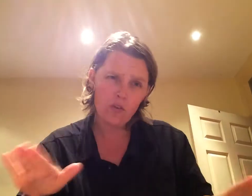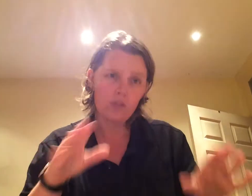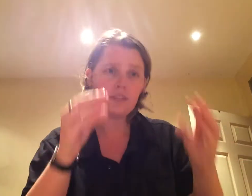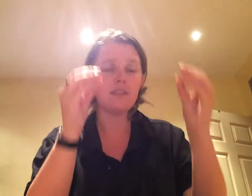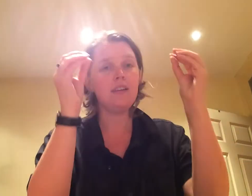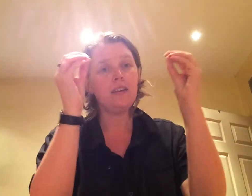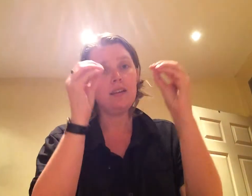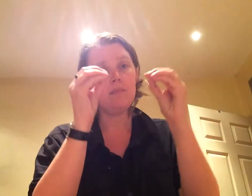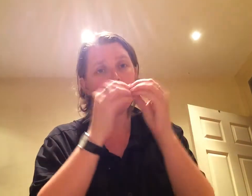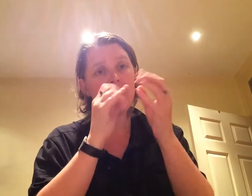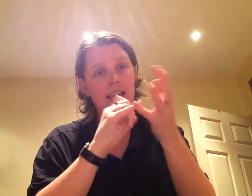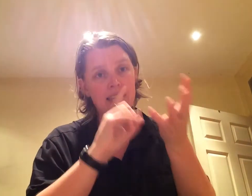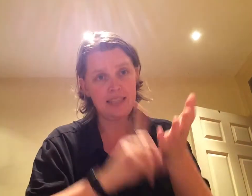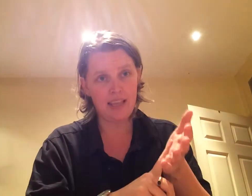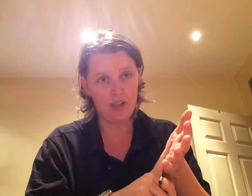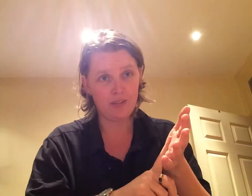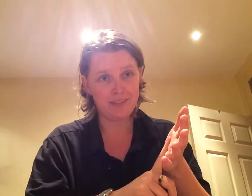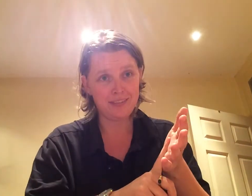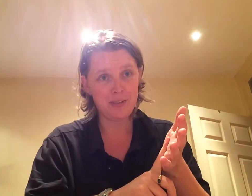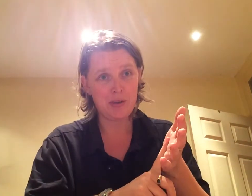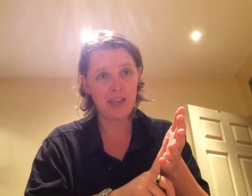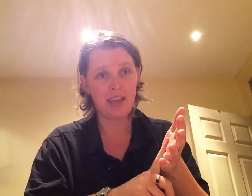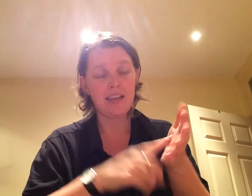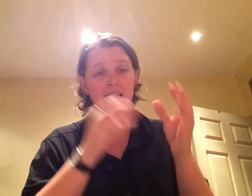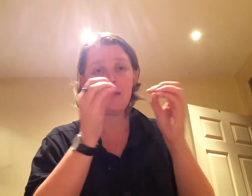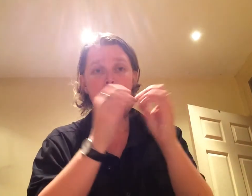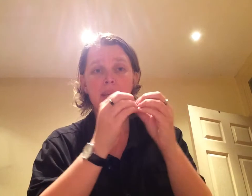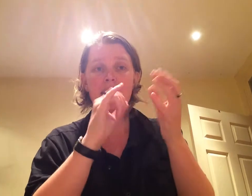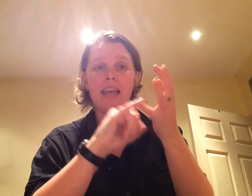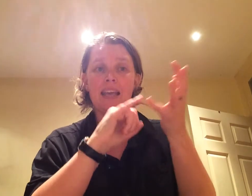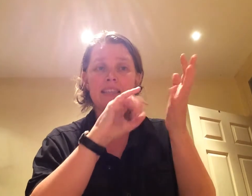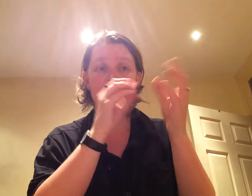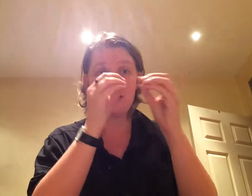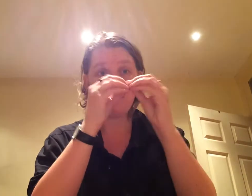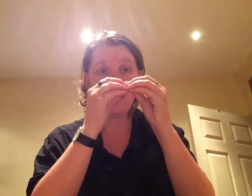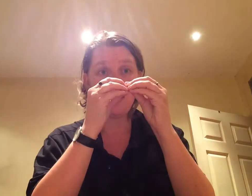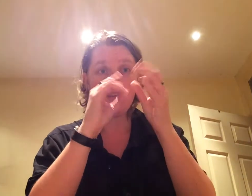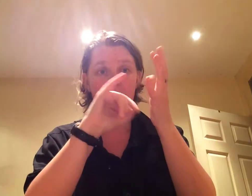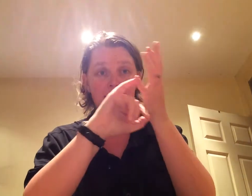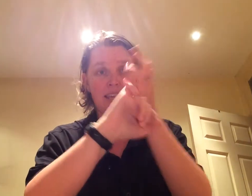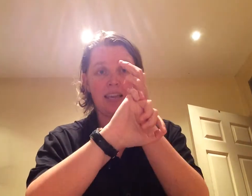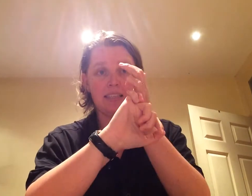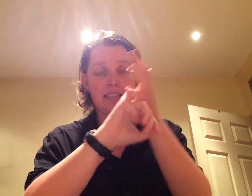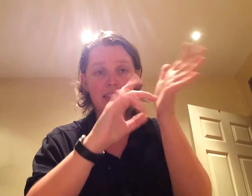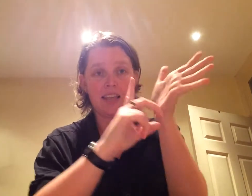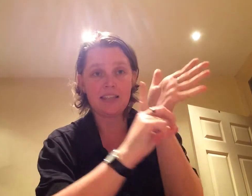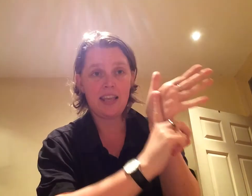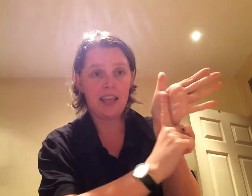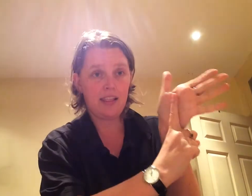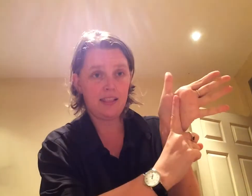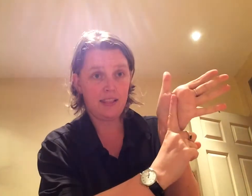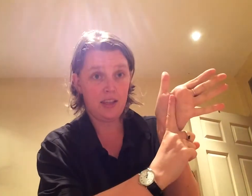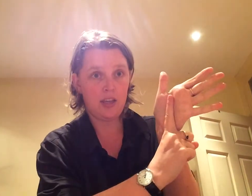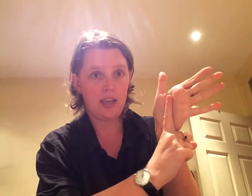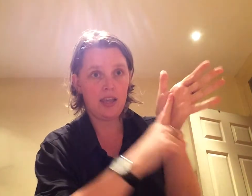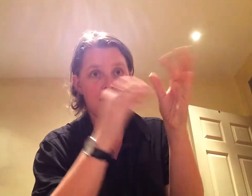not BSL. Okay, and BS, that's B, that's S, that's L. Okay,